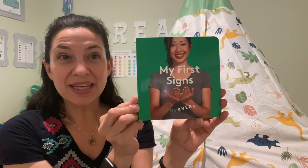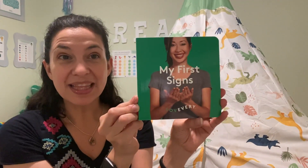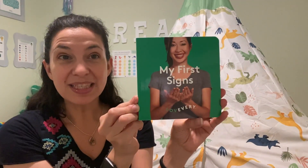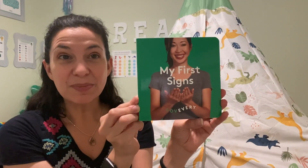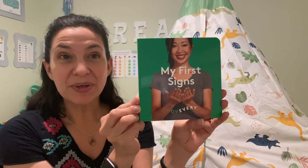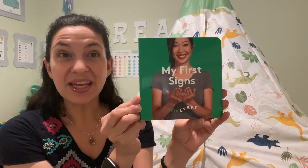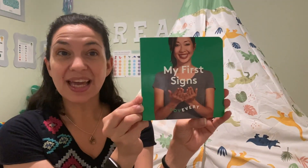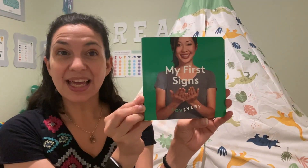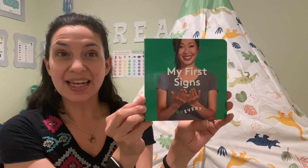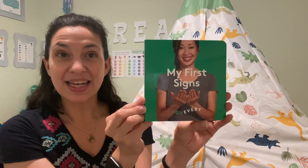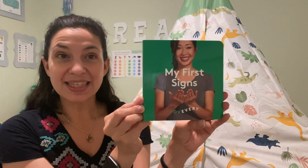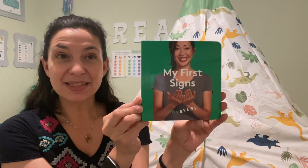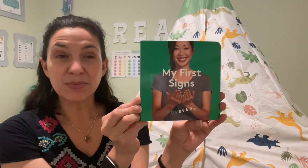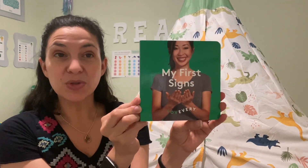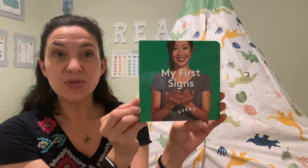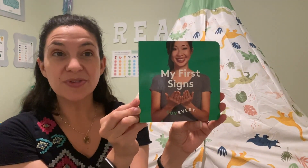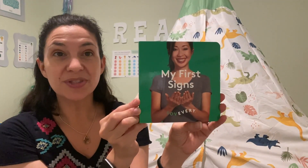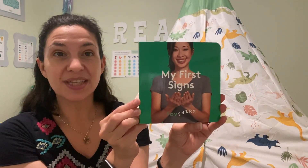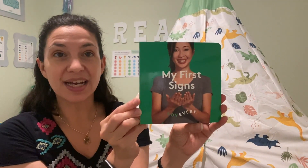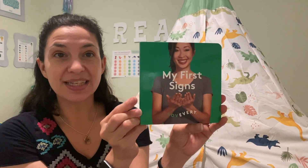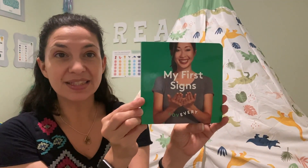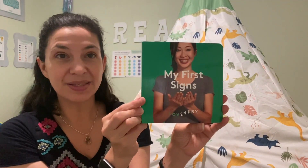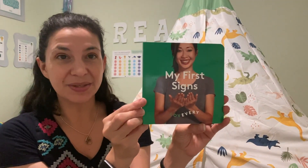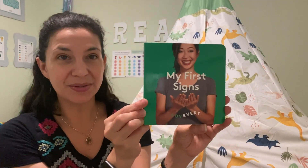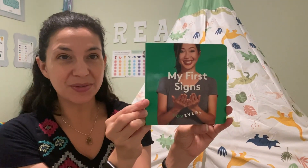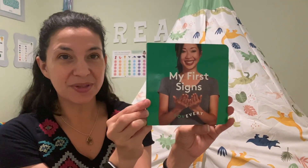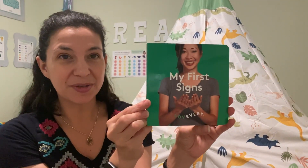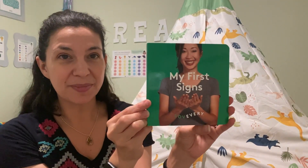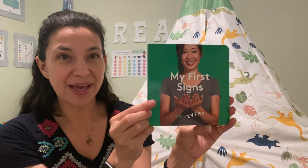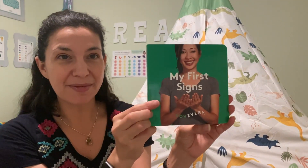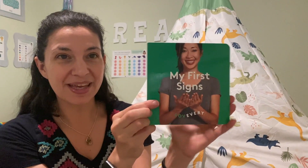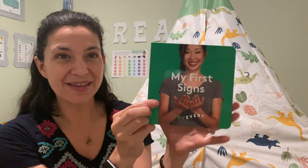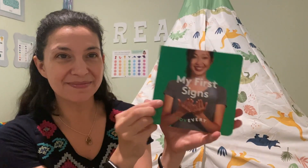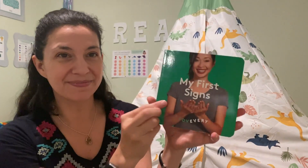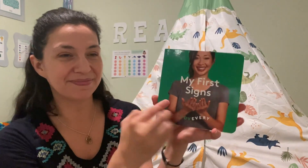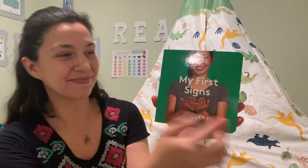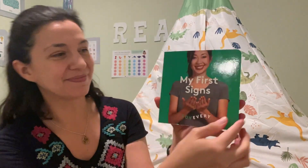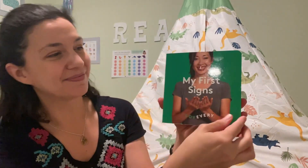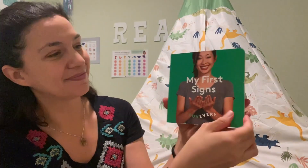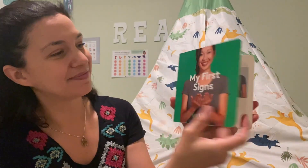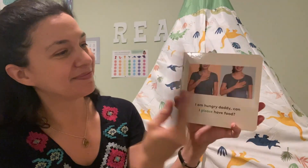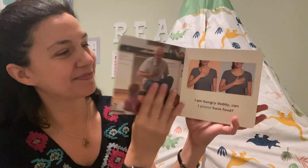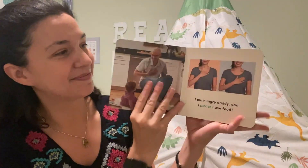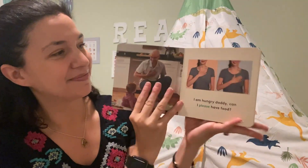this book and get some useful signs to use with your baby.